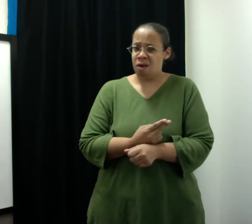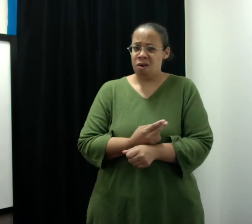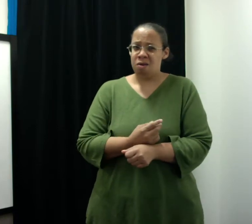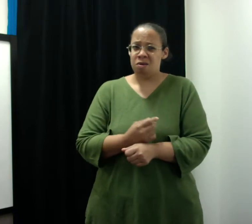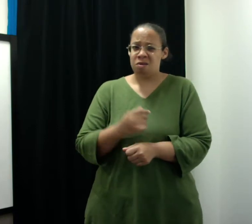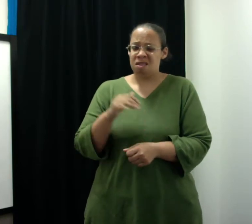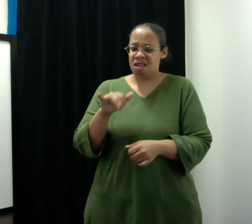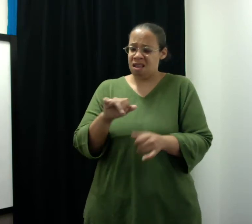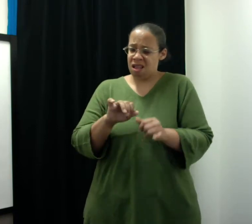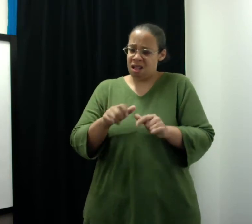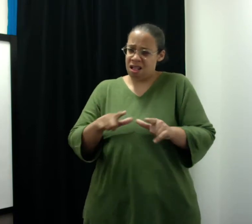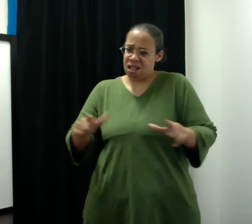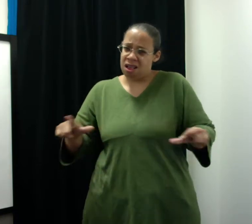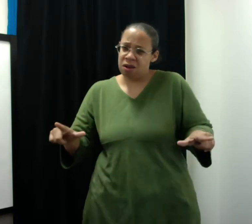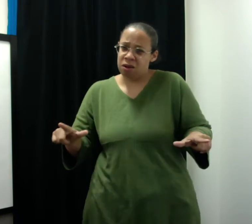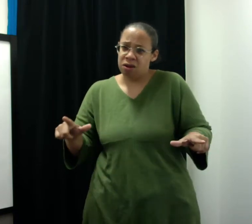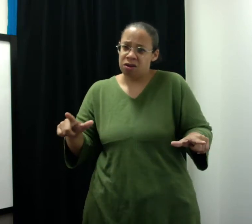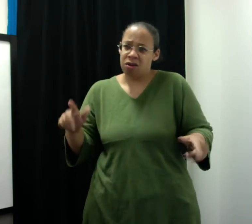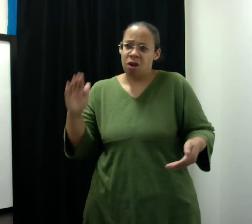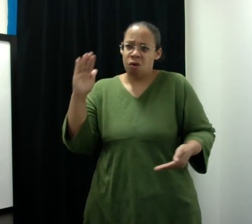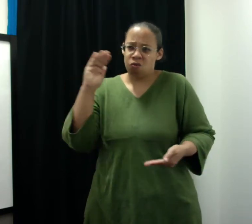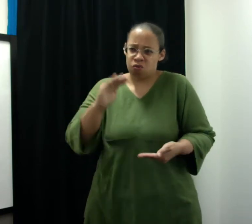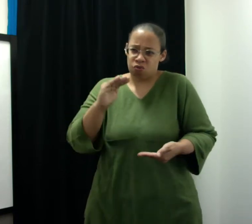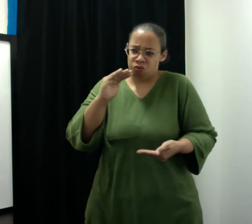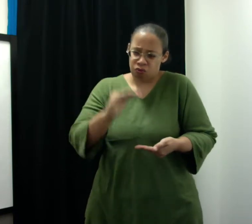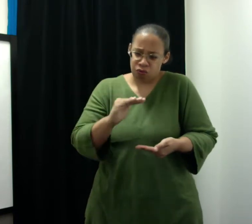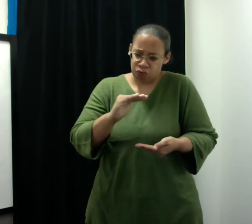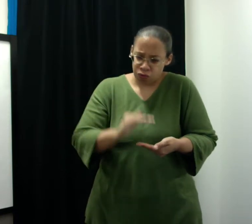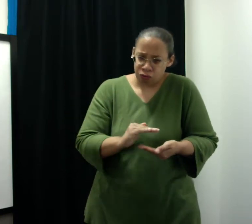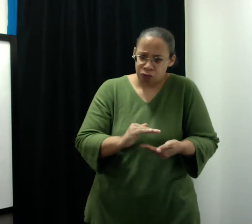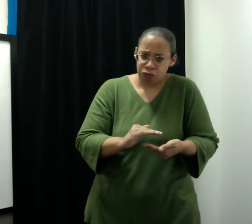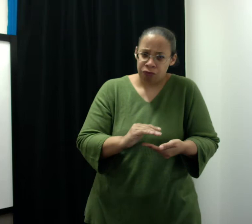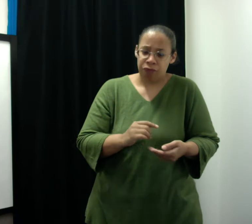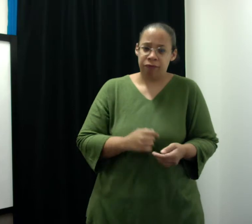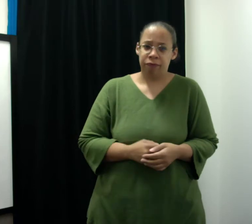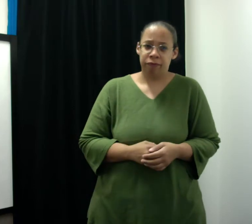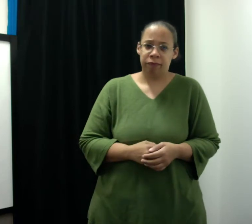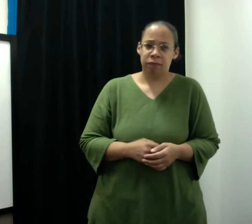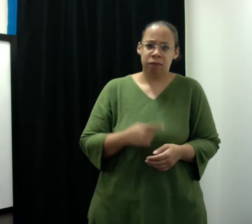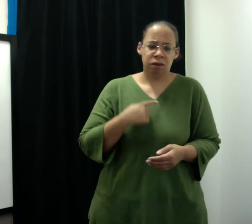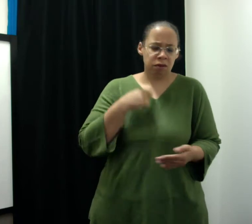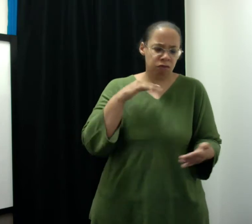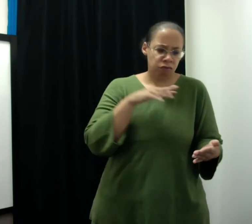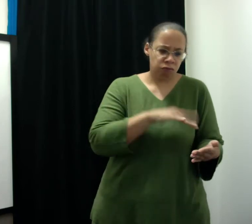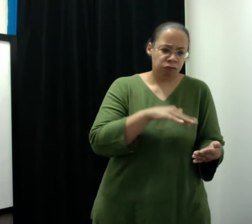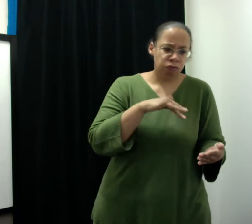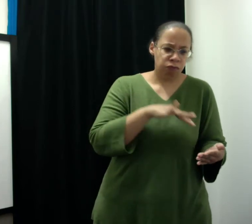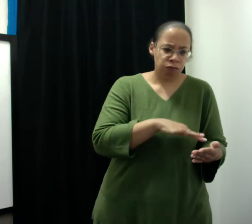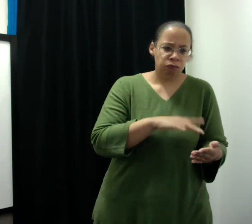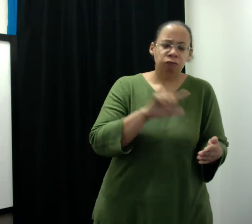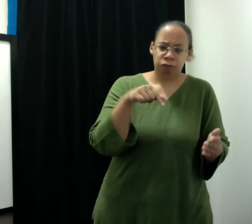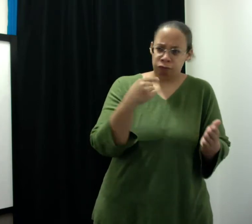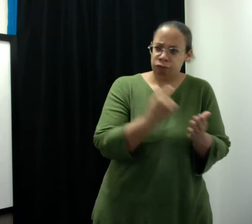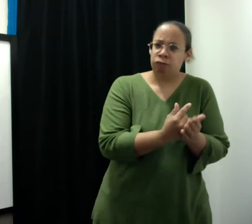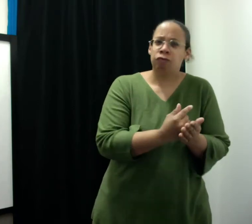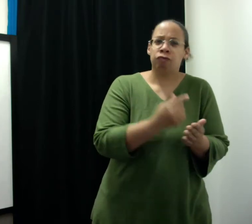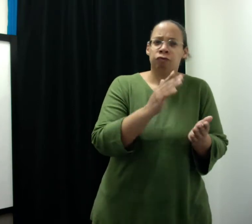As I was studying my master's in Italy, I noticed myself missing Arabic. I missed looking at the letters, digesting their